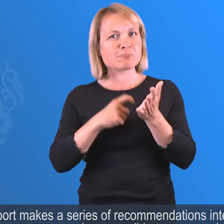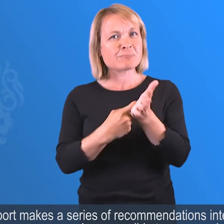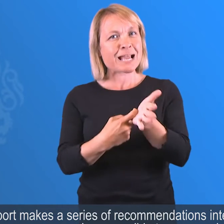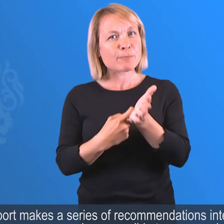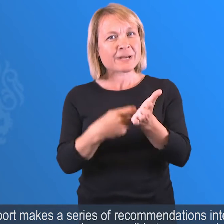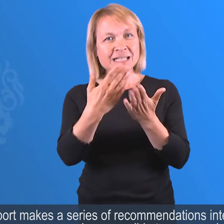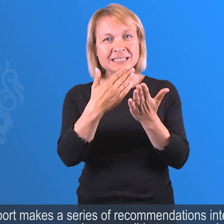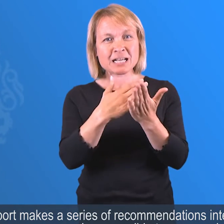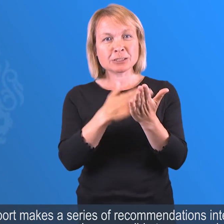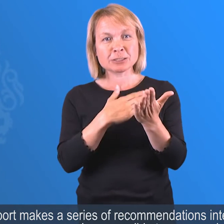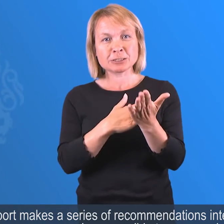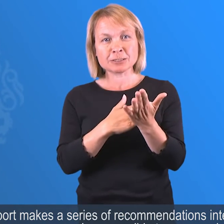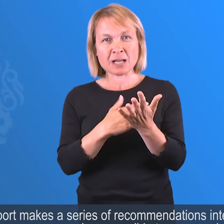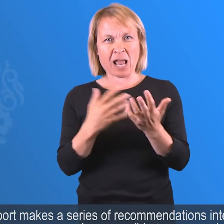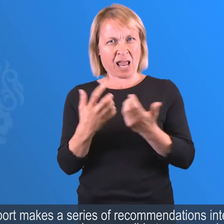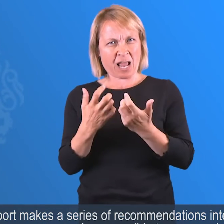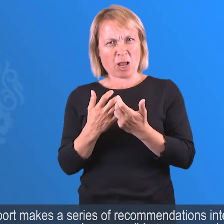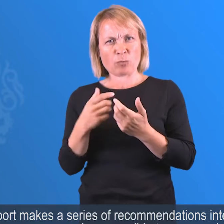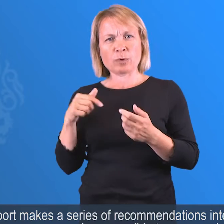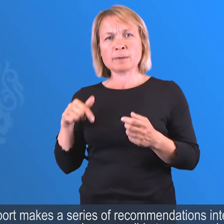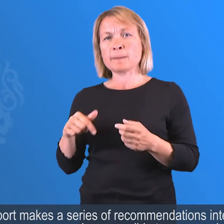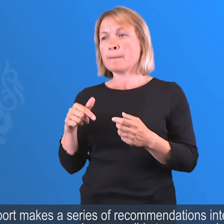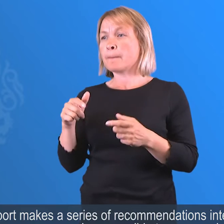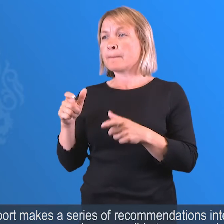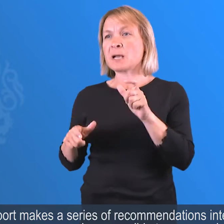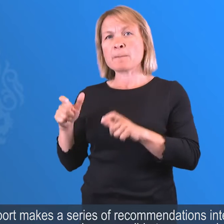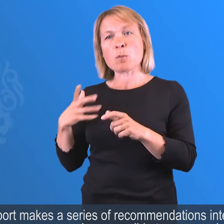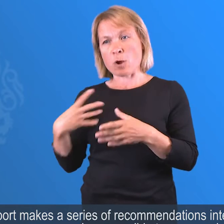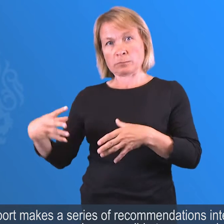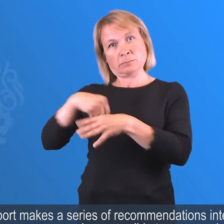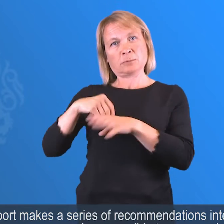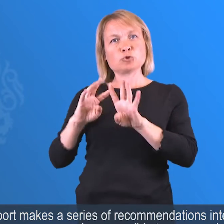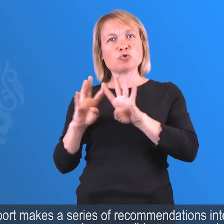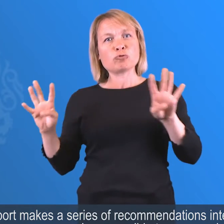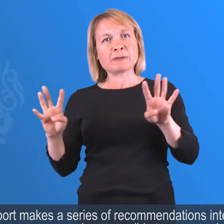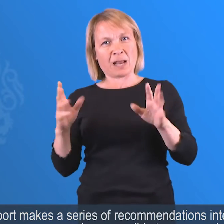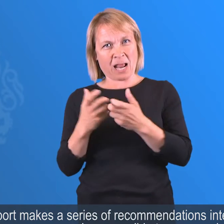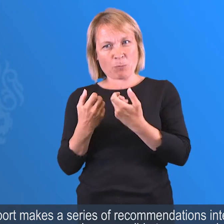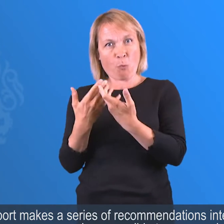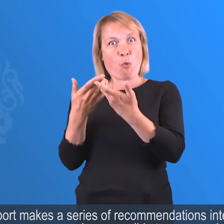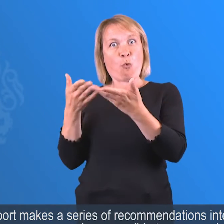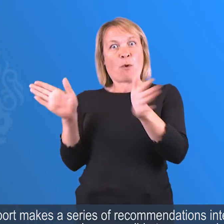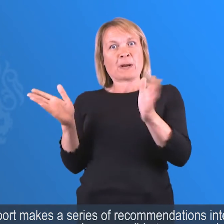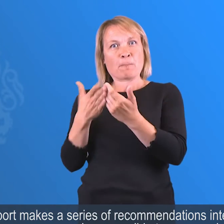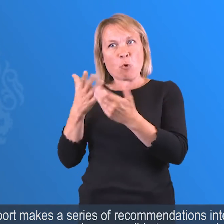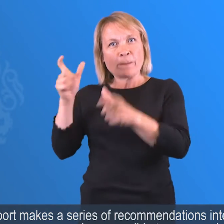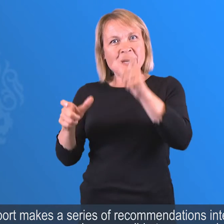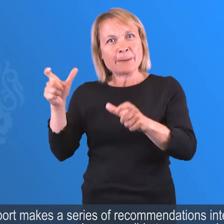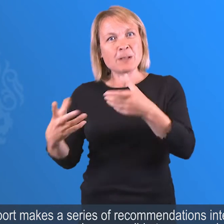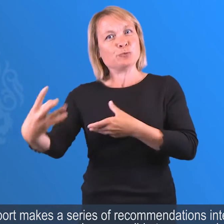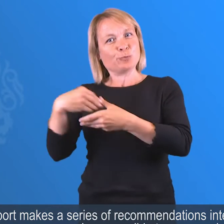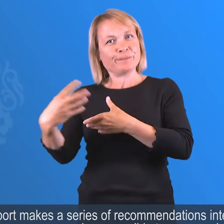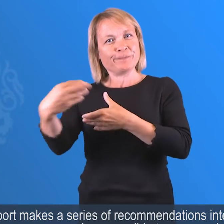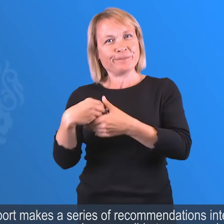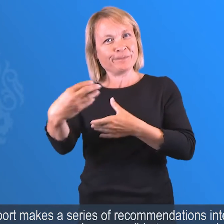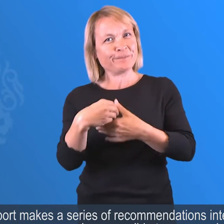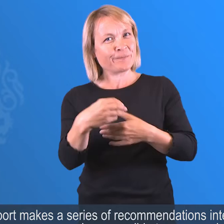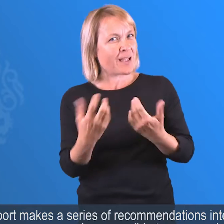The subsequent report makes a series of recommendations intended to open the way for as many people as possible to serve on